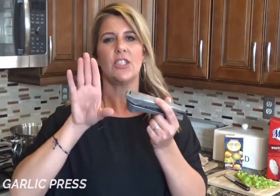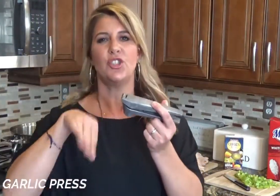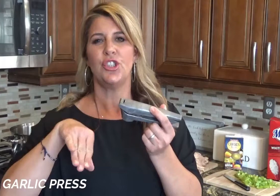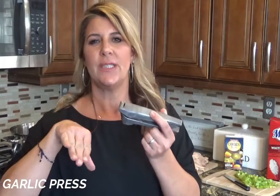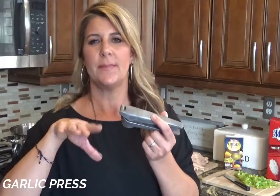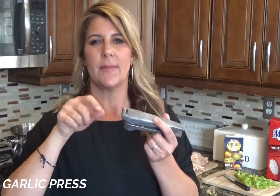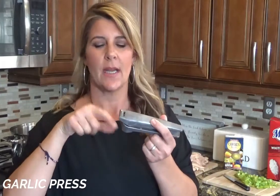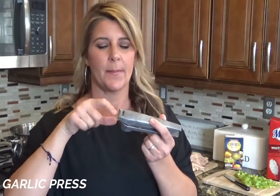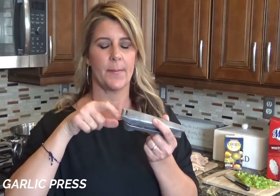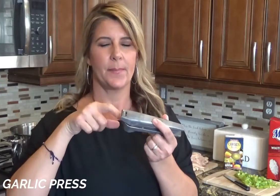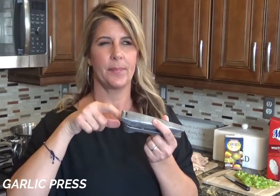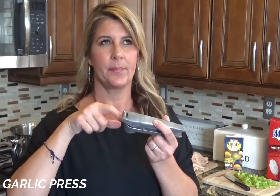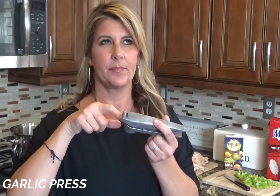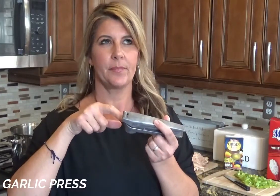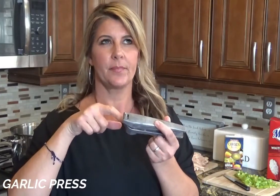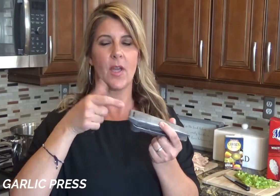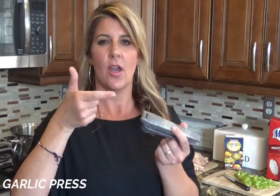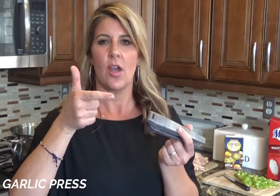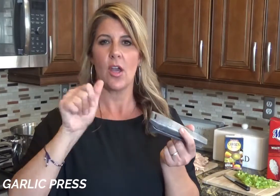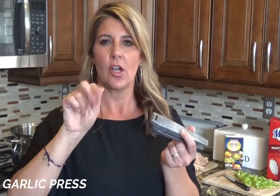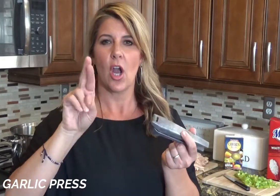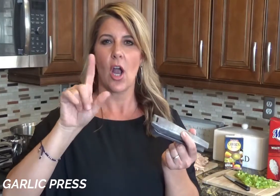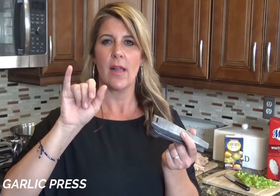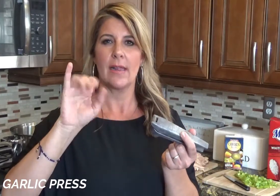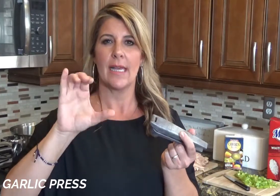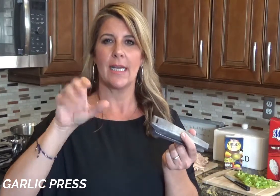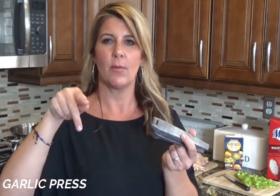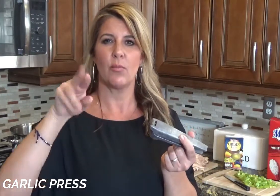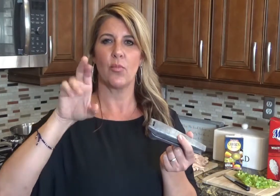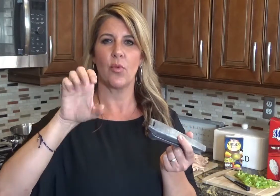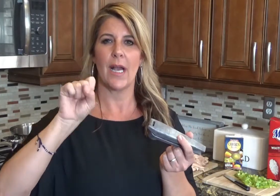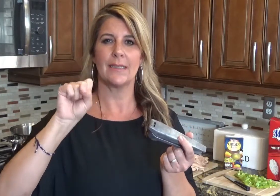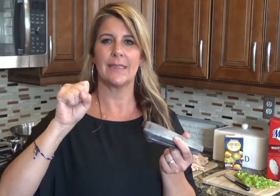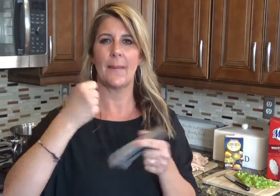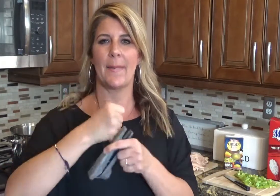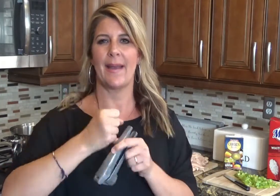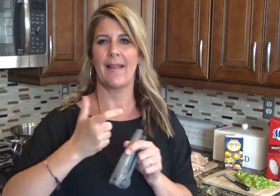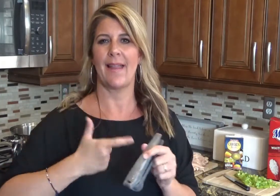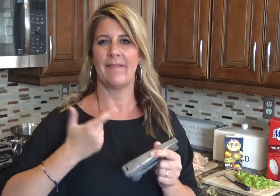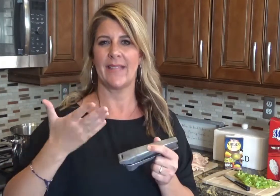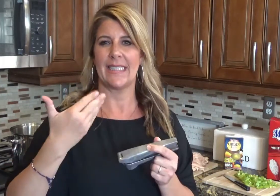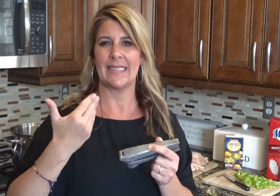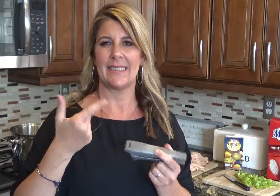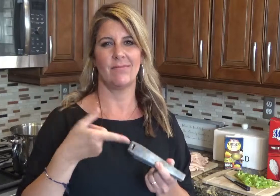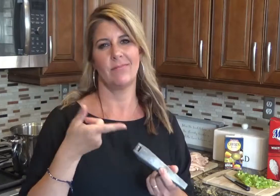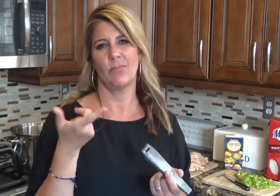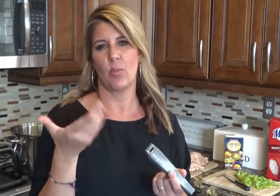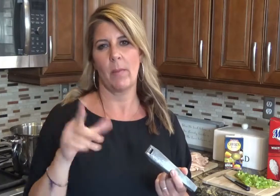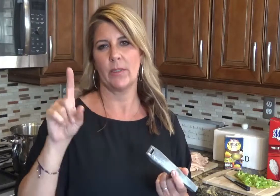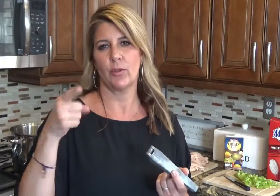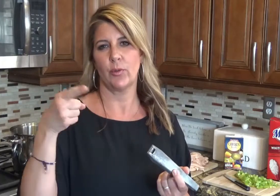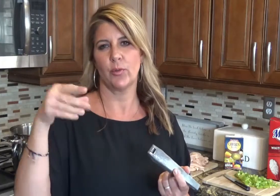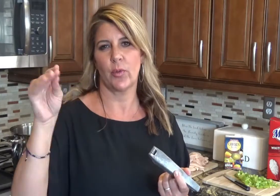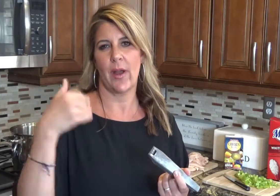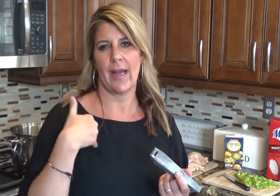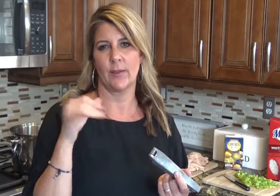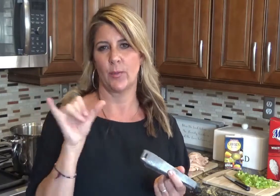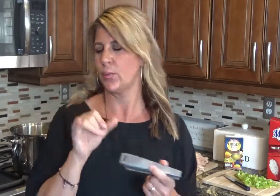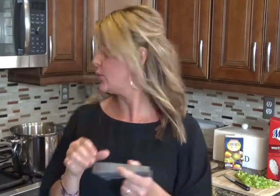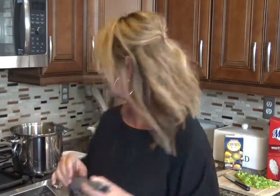This is it's cheap. It's a garlic press, and it will make your life easier. You can